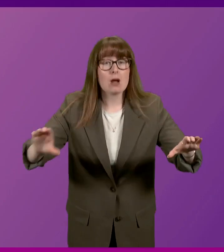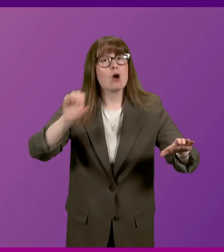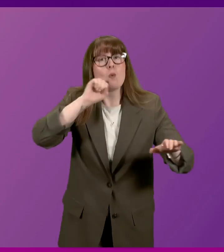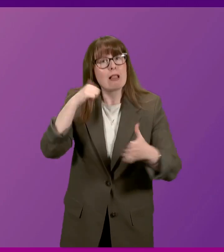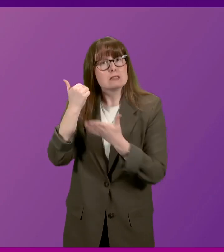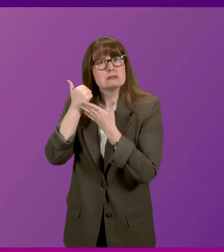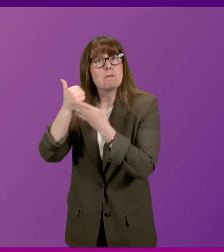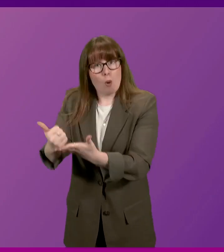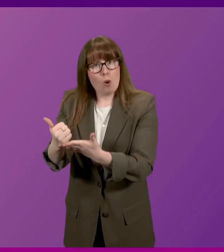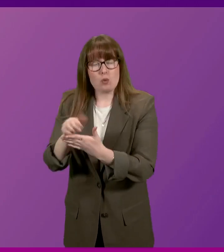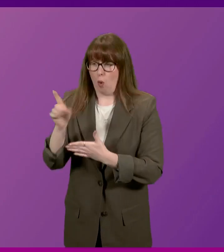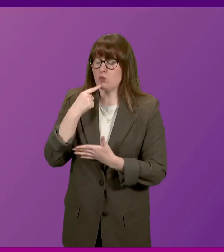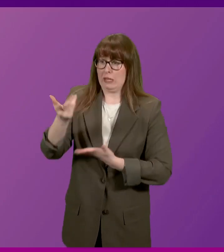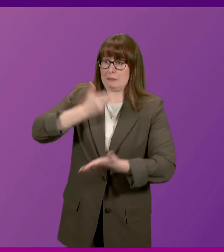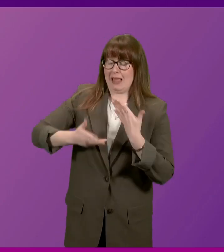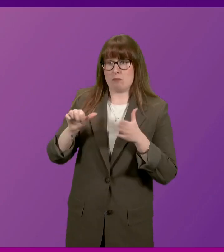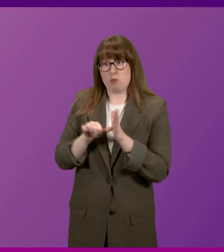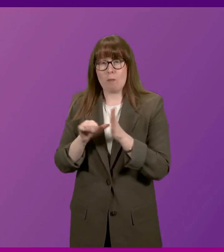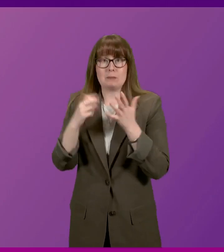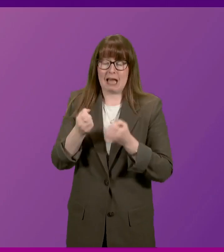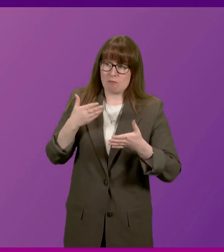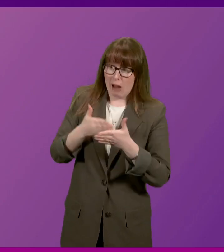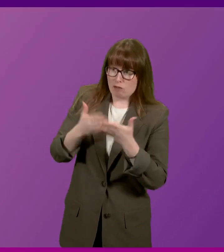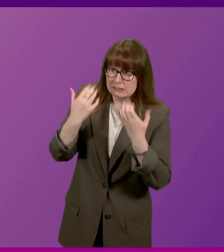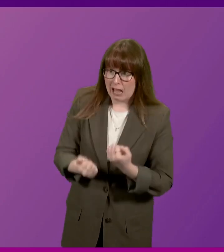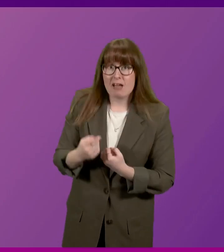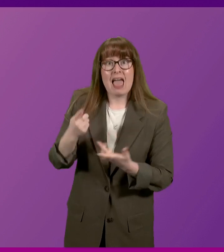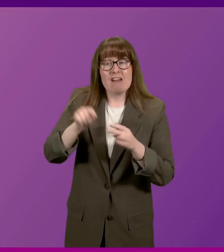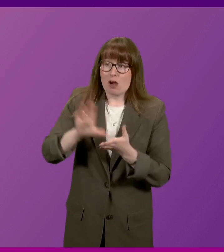lot of what you have said today and what's contained within your report?